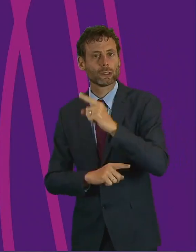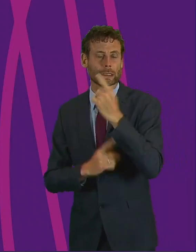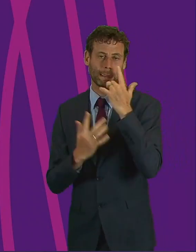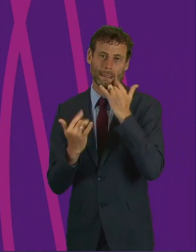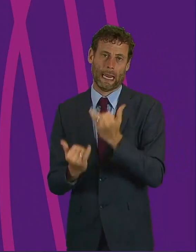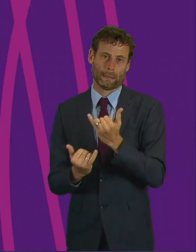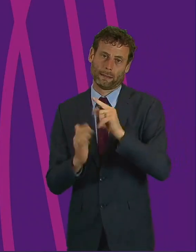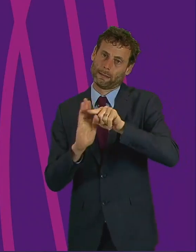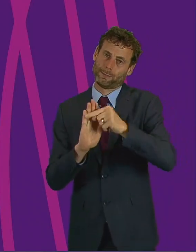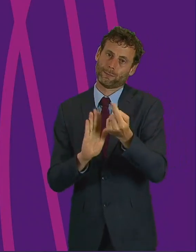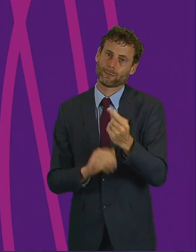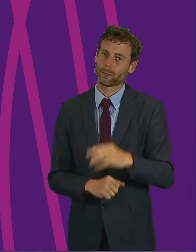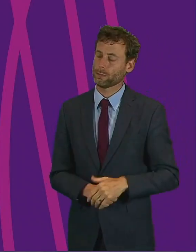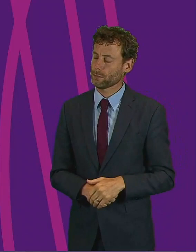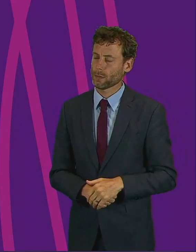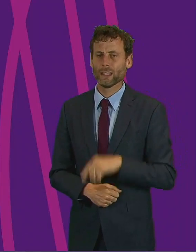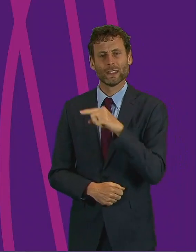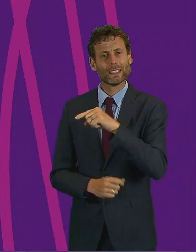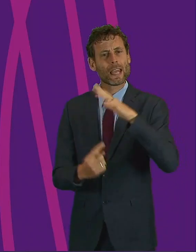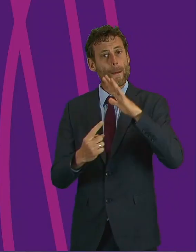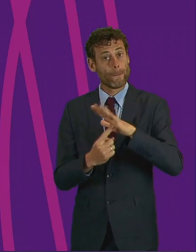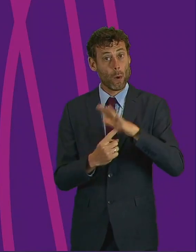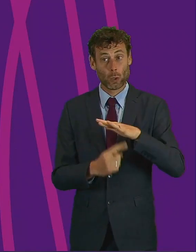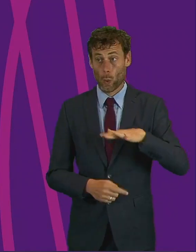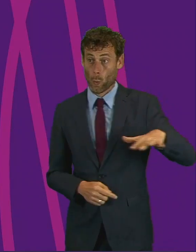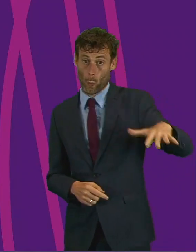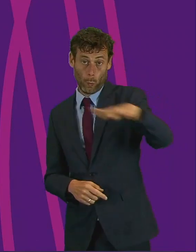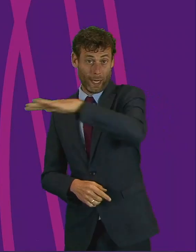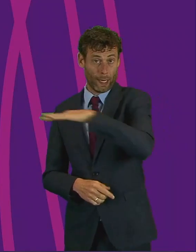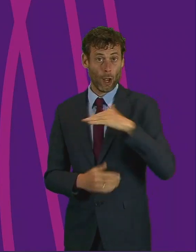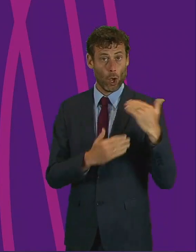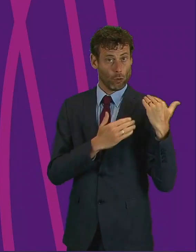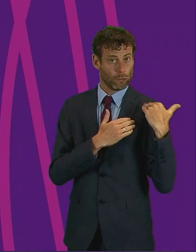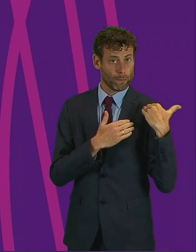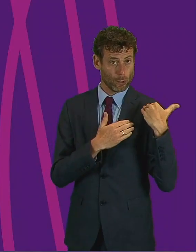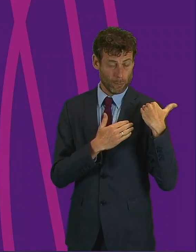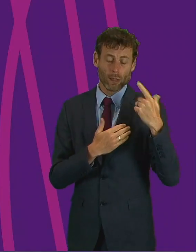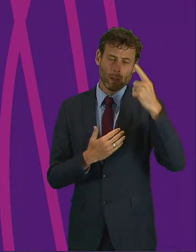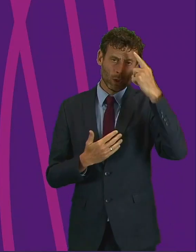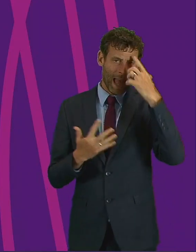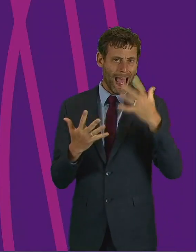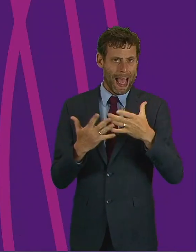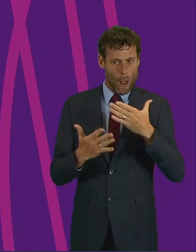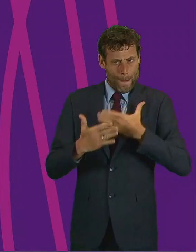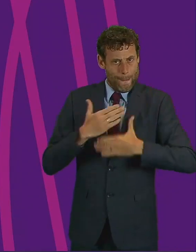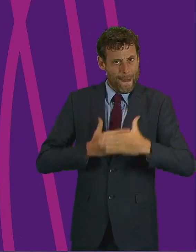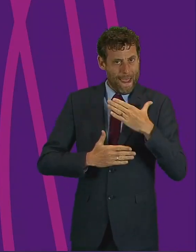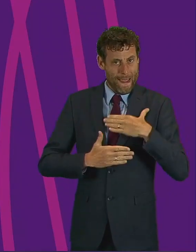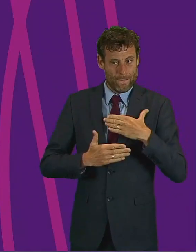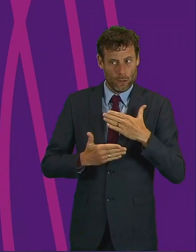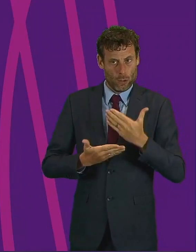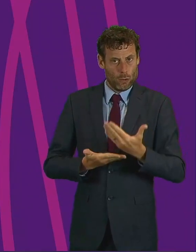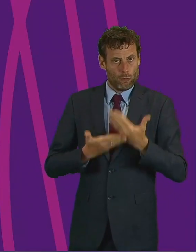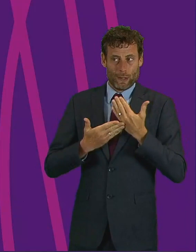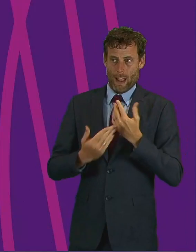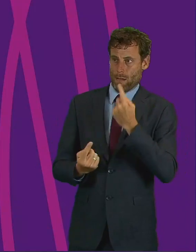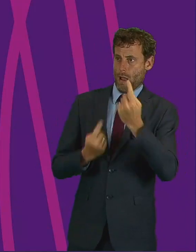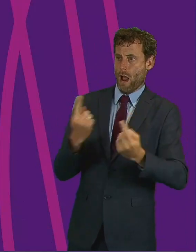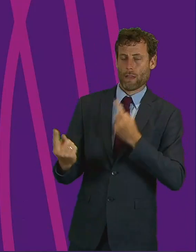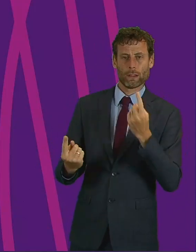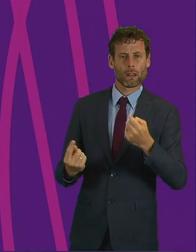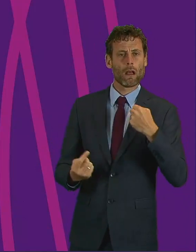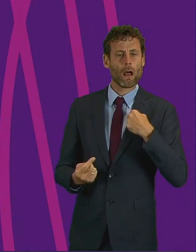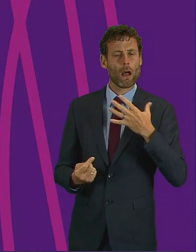the decisions we take as individuals right now affect the well-being of all of us. So I want to end again by thanking everybody